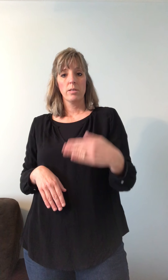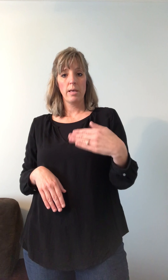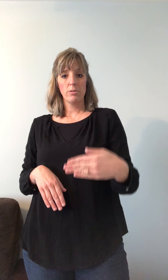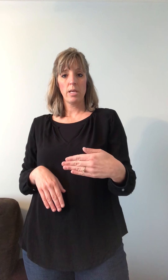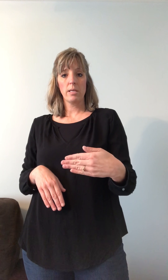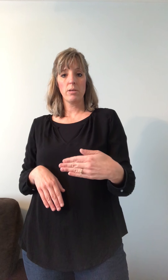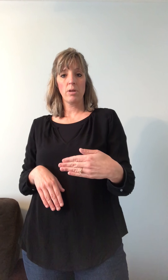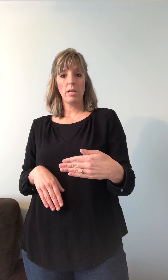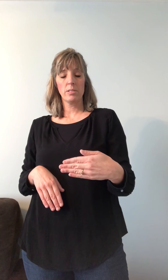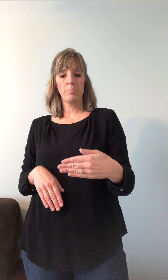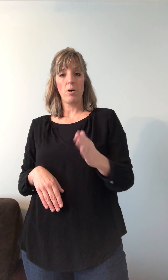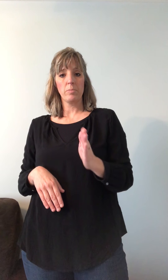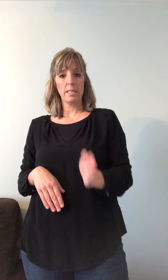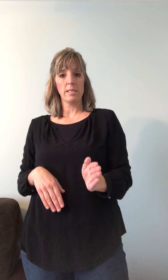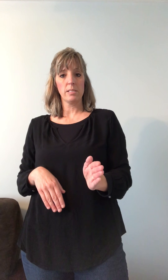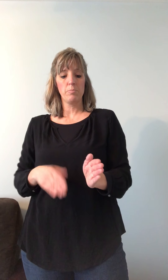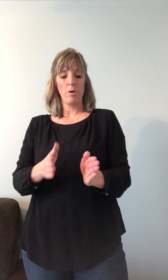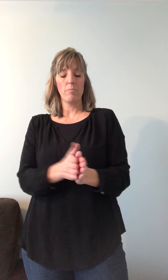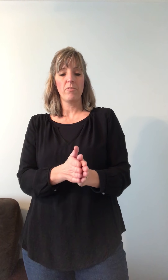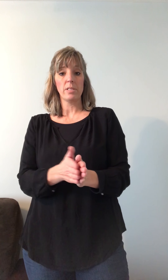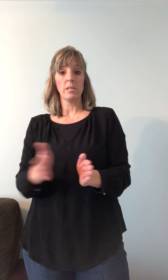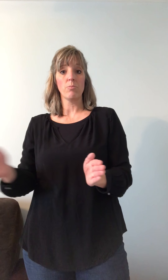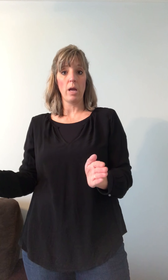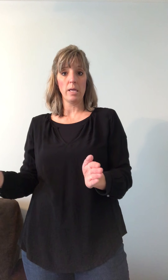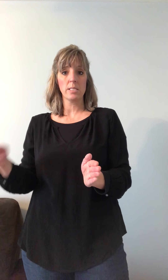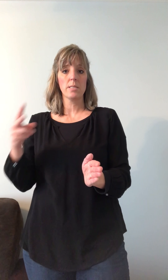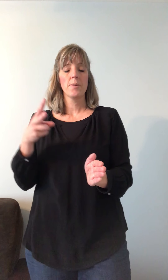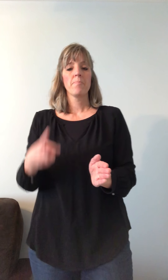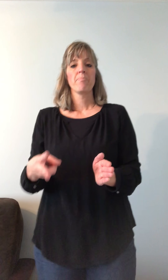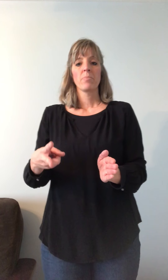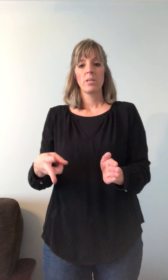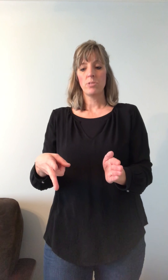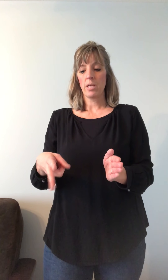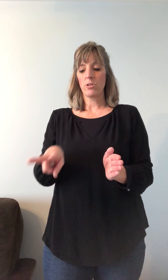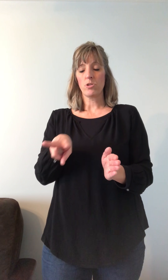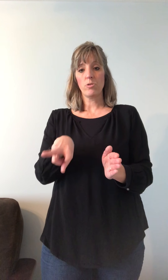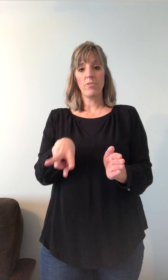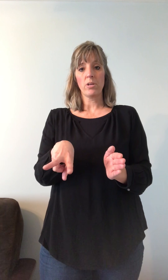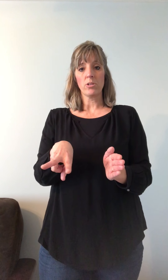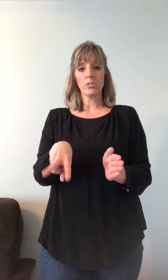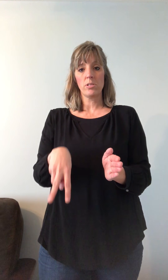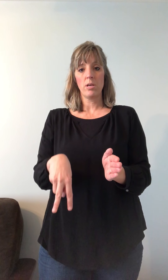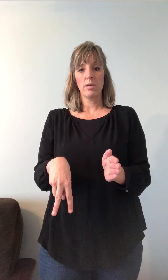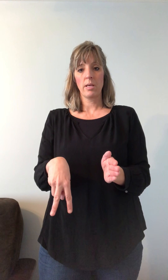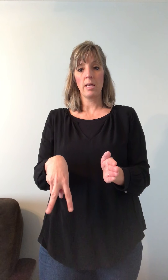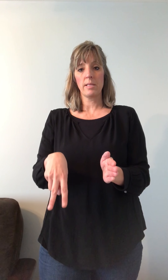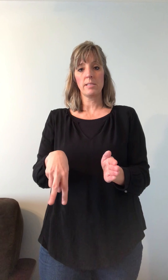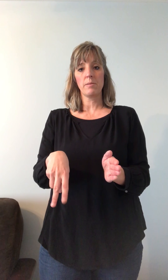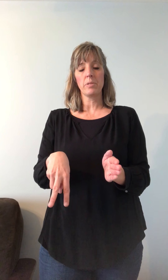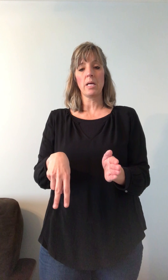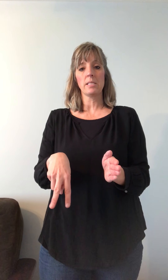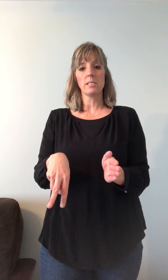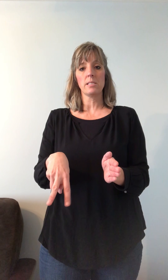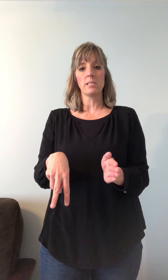Okay, you take your hand, palm like this, palm facing right. You take your 2 fingers. Okay, this symbolizes, this is a